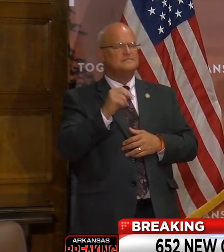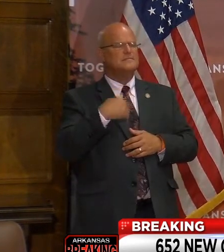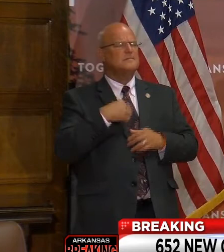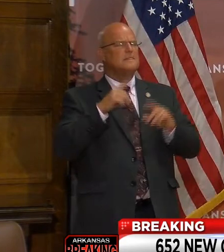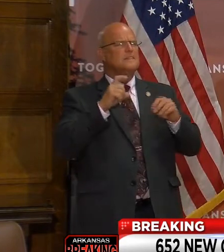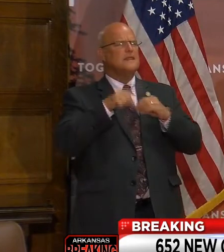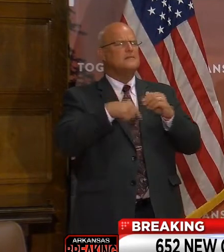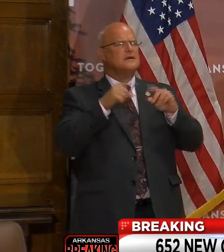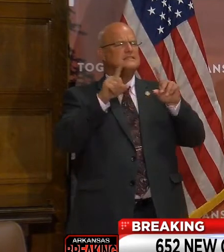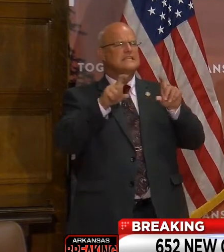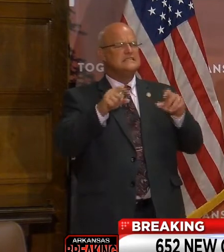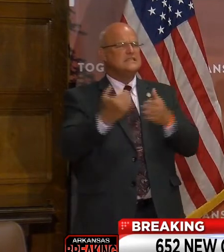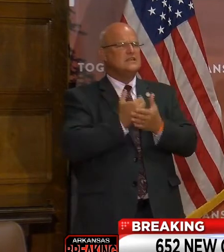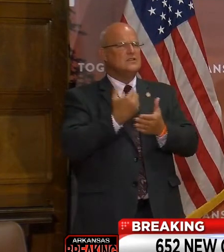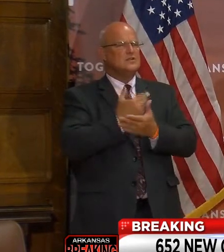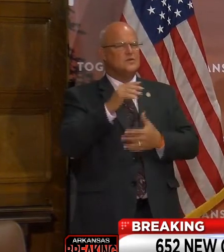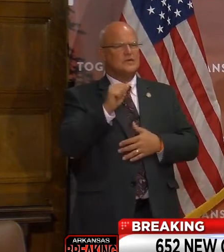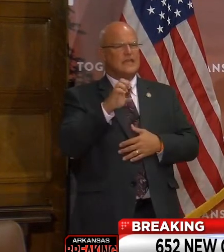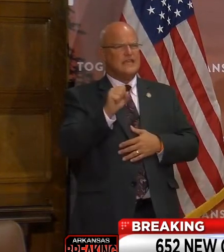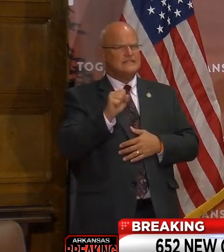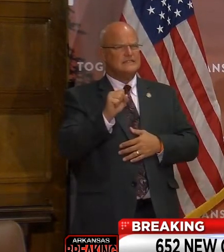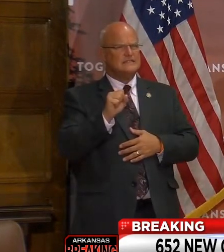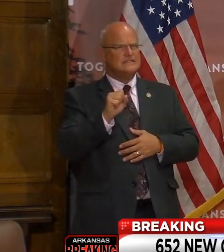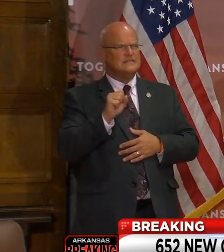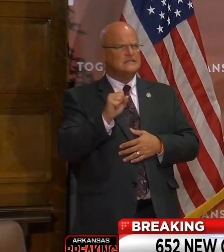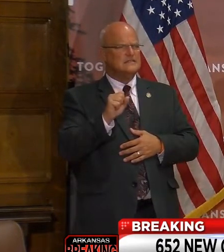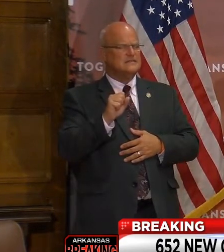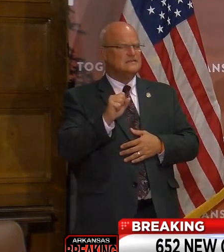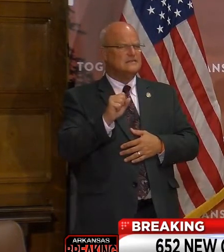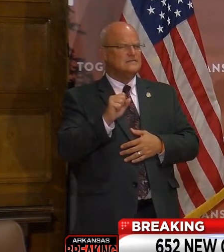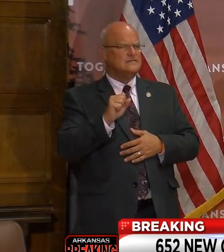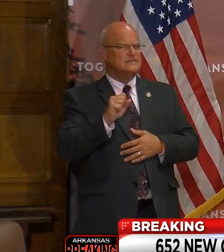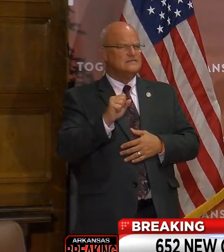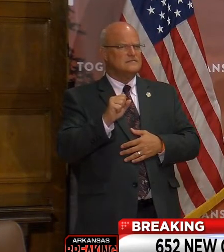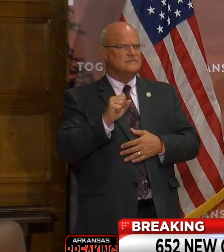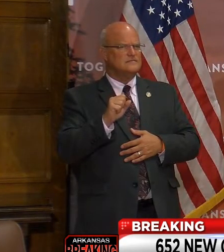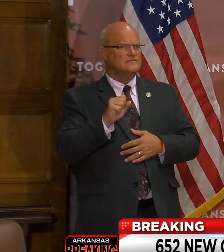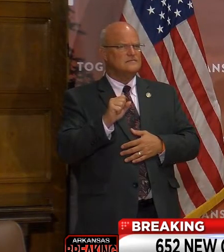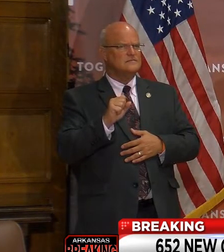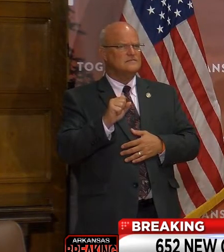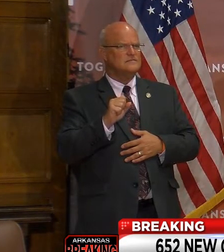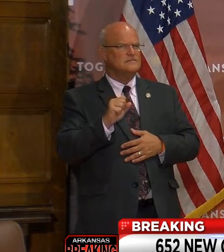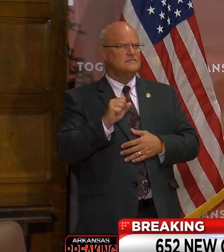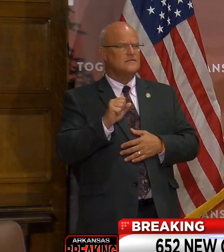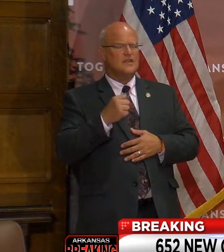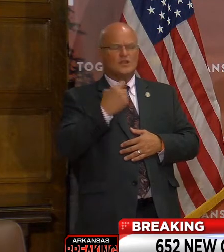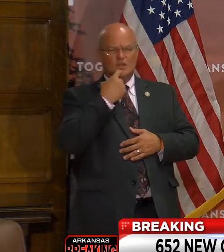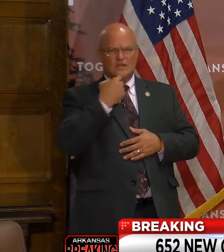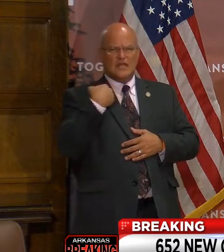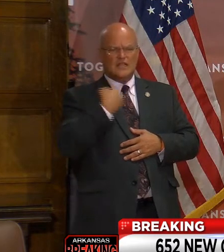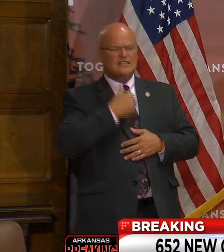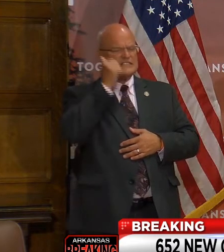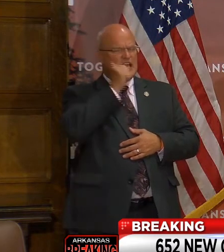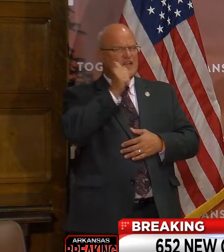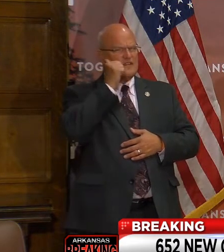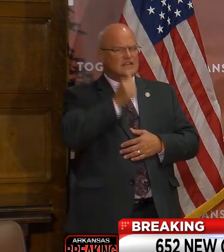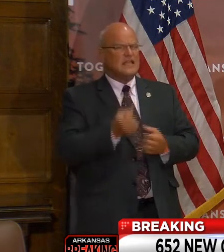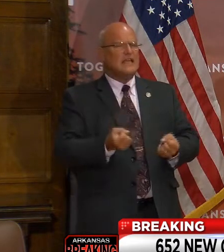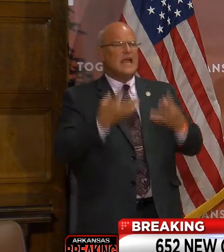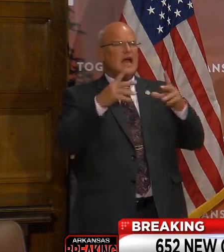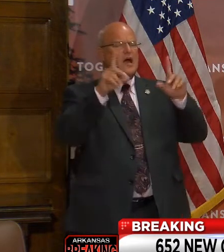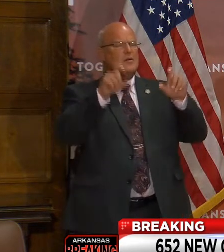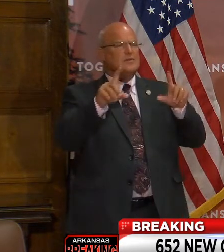new cases. Throughout this 5 months of the pandemic, you tell us every day how many tests